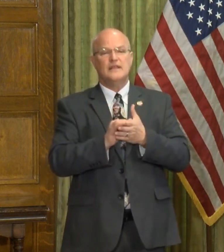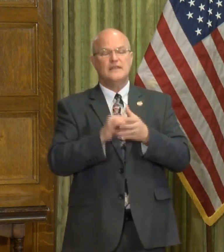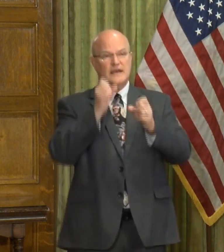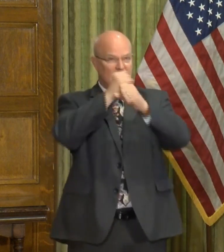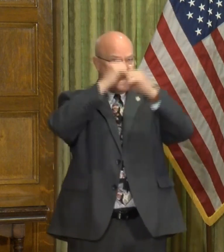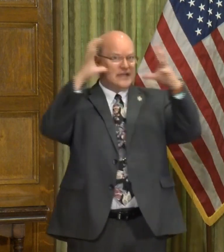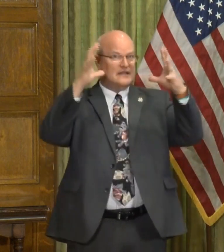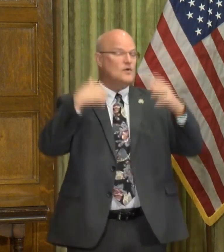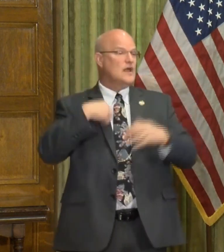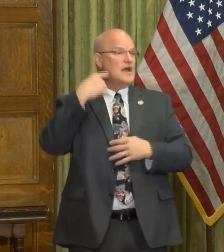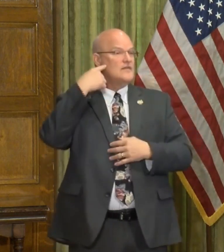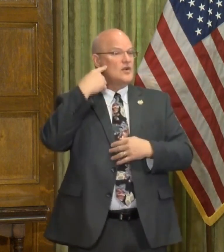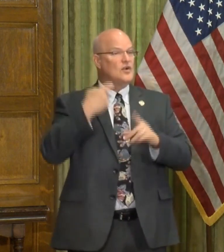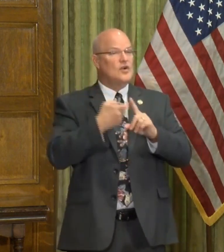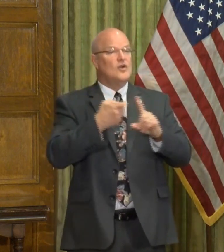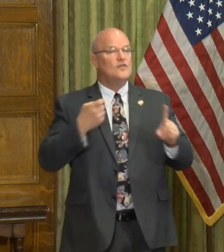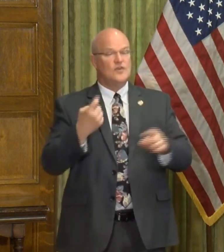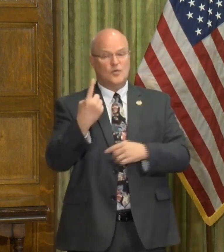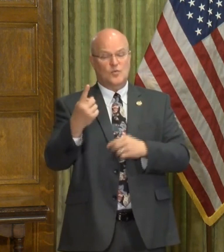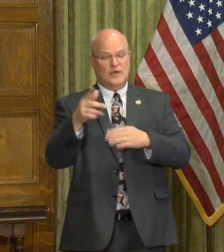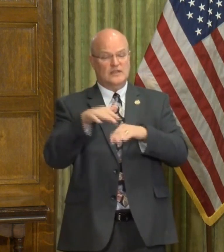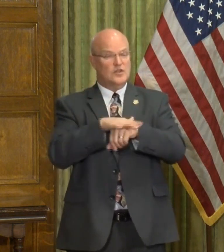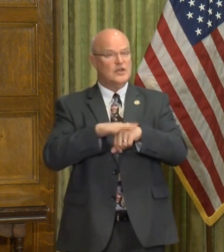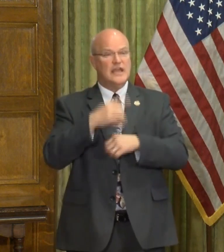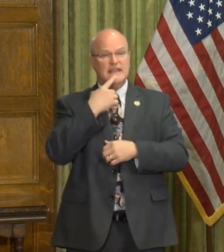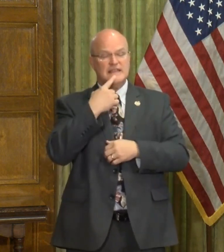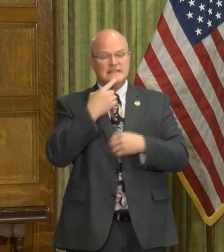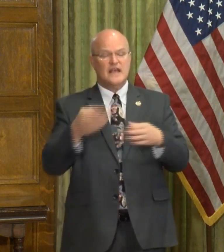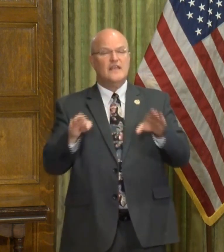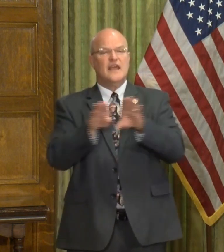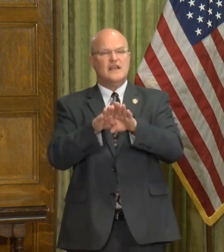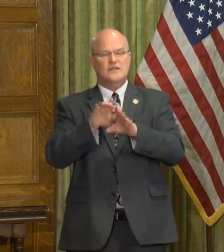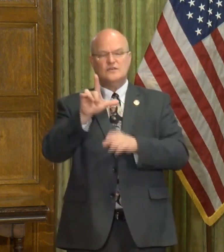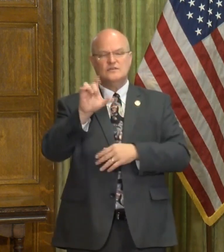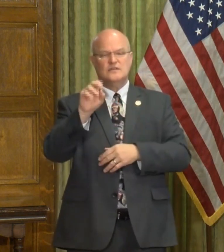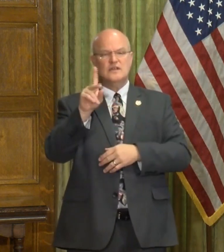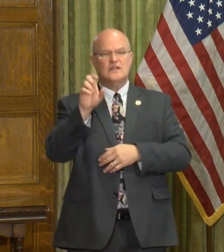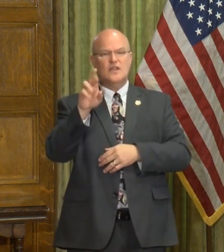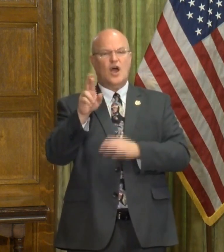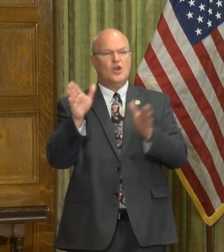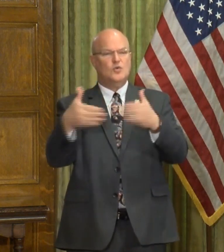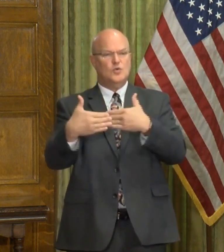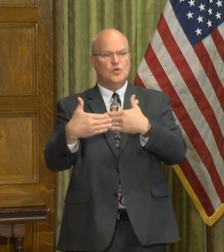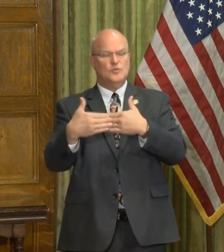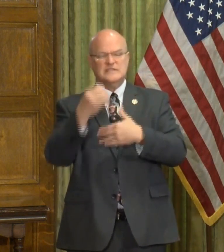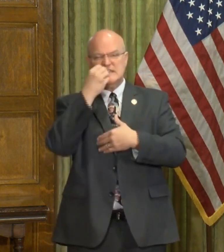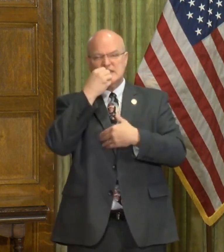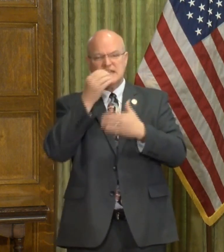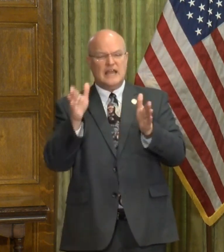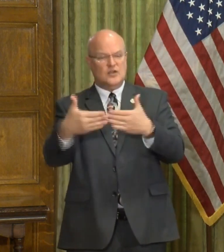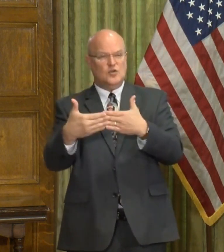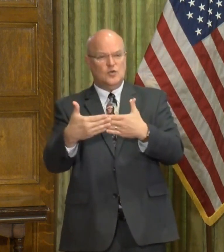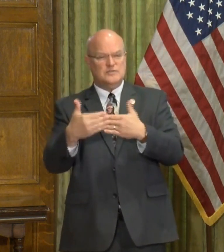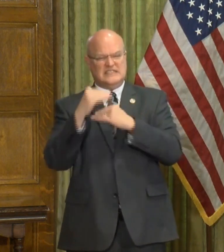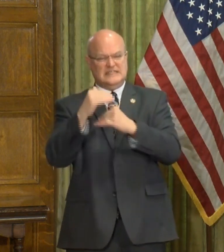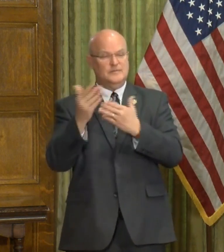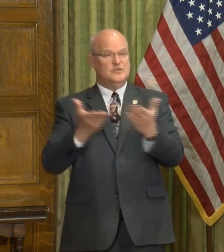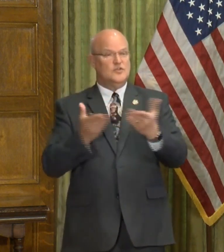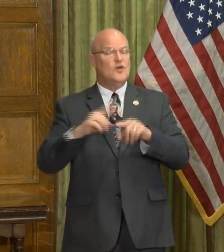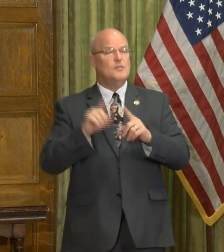the ideal is what I've heard from one location where they close the locker rooms, dining rooms, limited